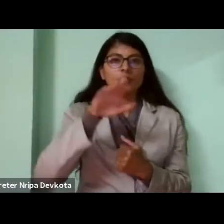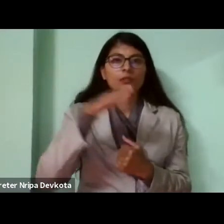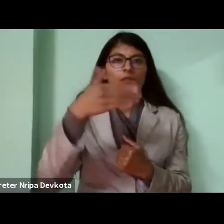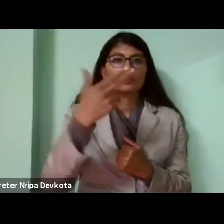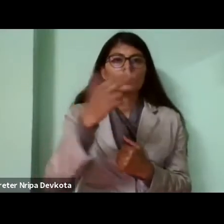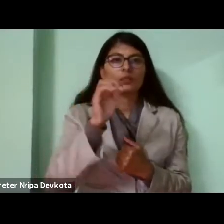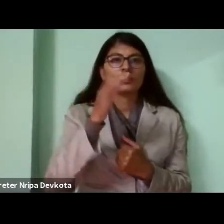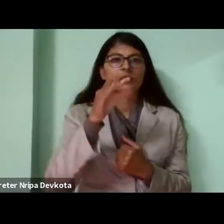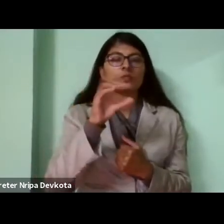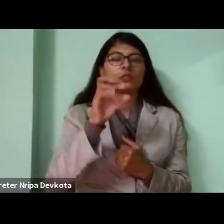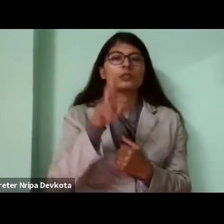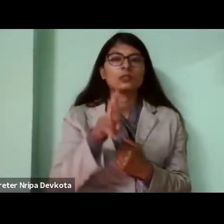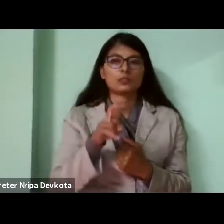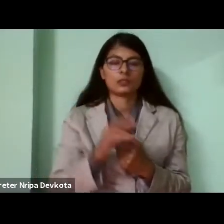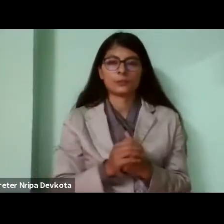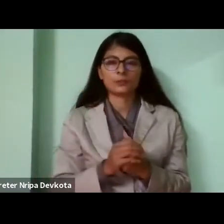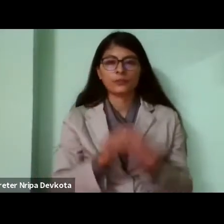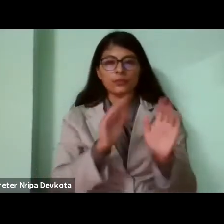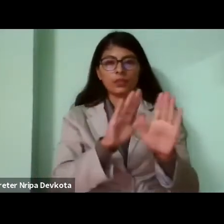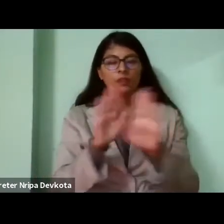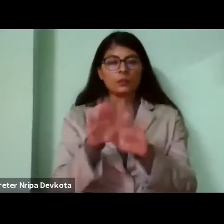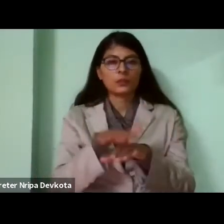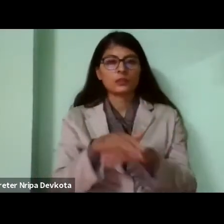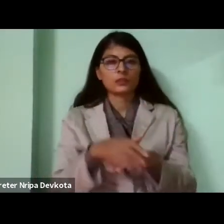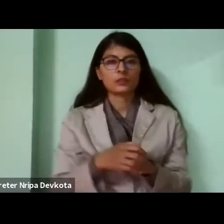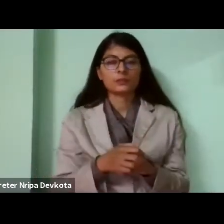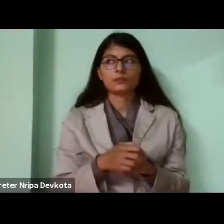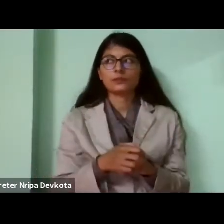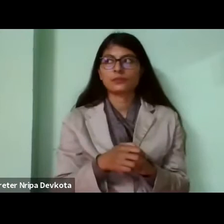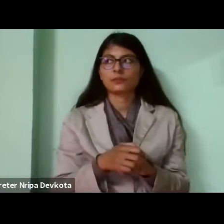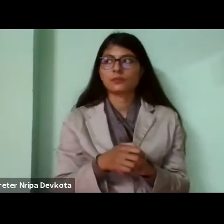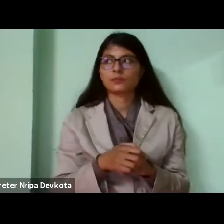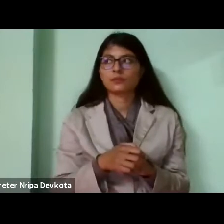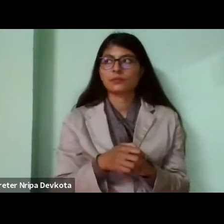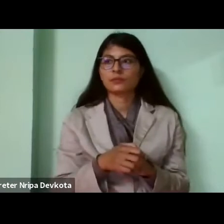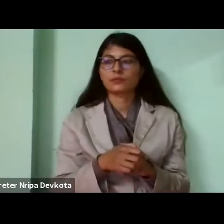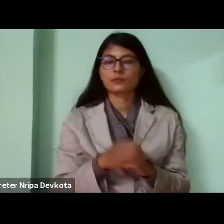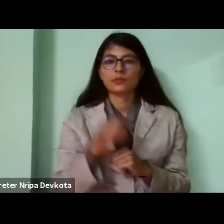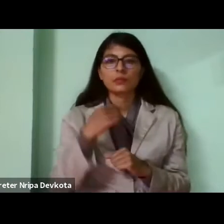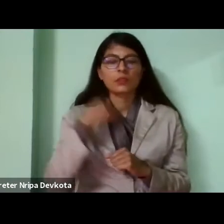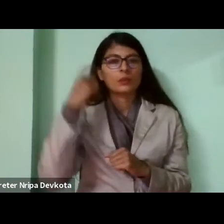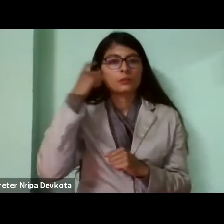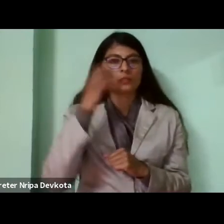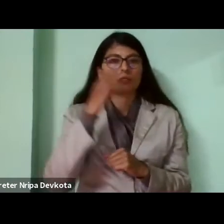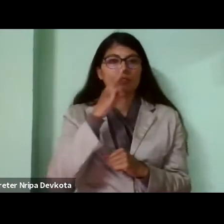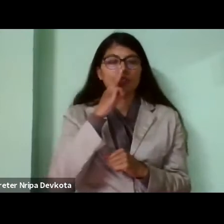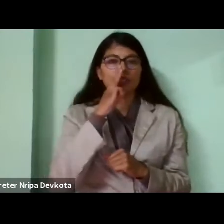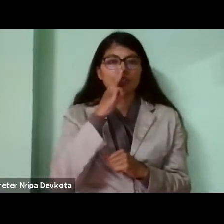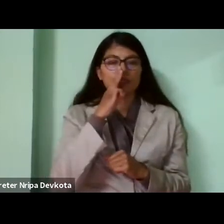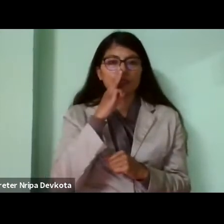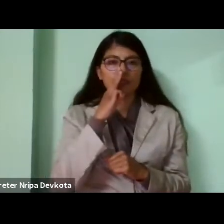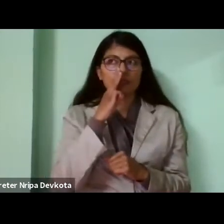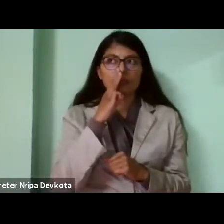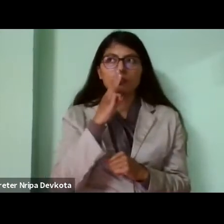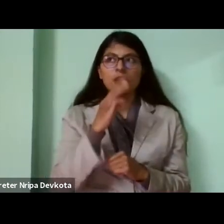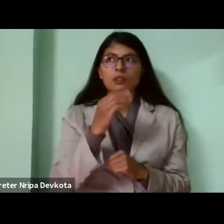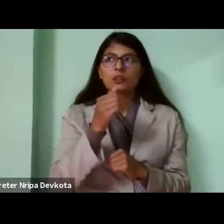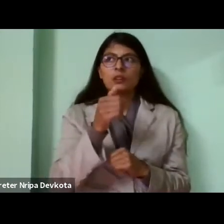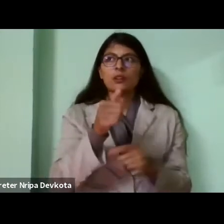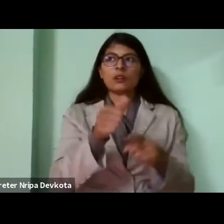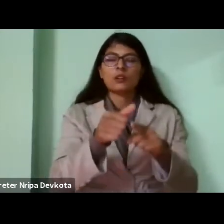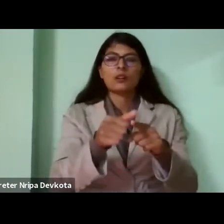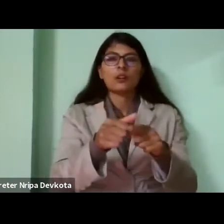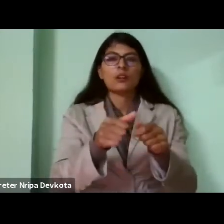Thank you very much. So I think when it comes to the question of accountability, one